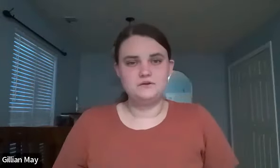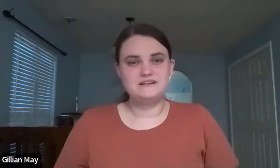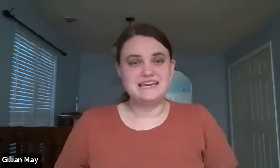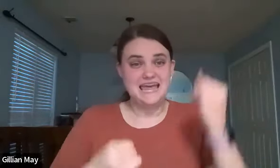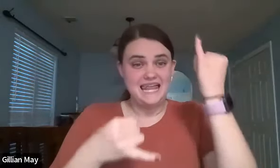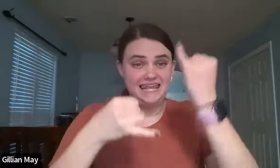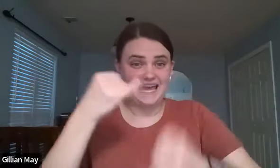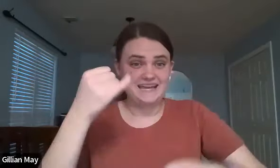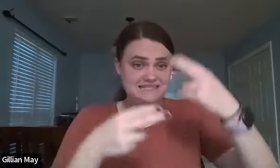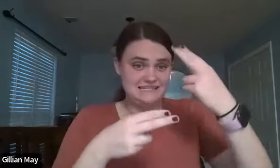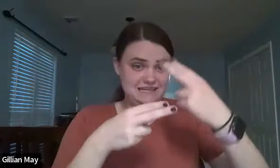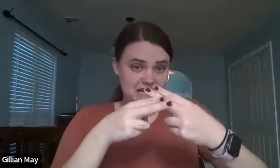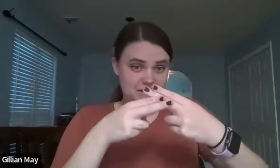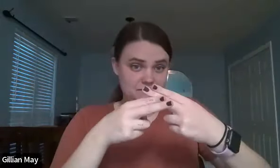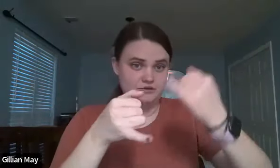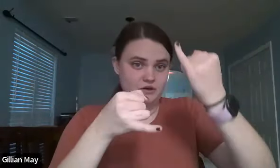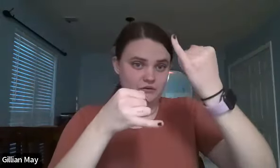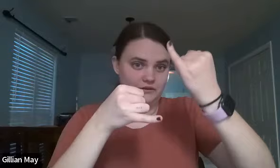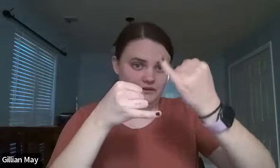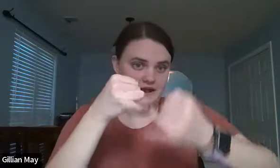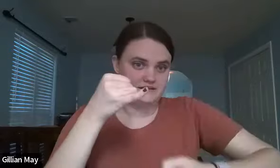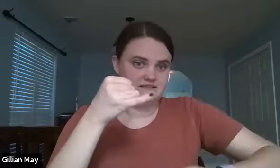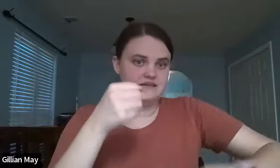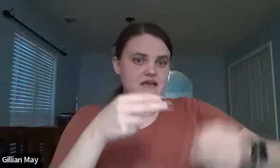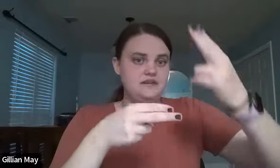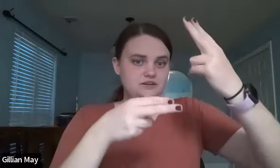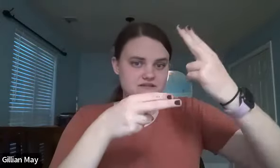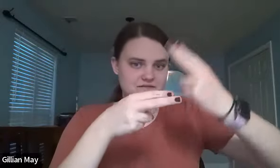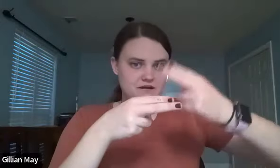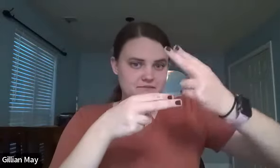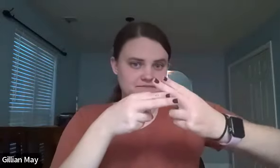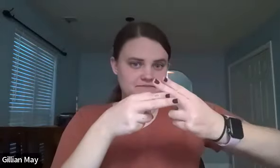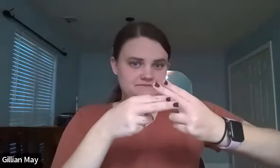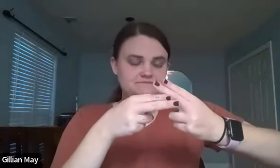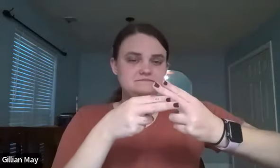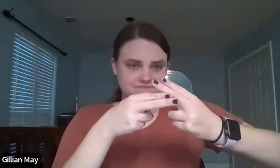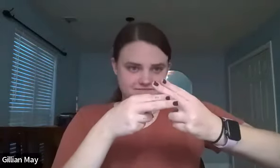going to say last name, you would go last, and then you do the sign for name. Mm-hmm.